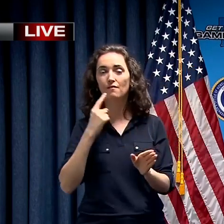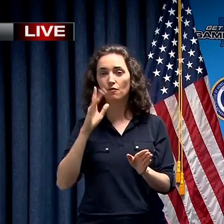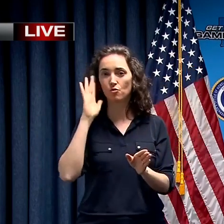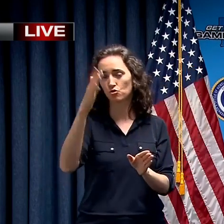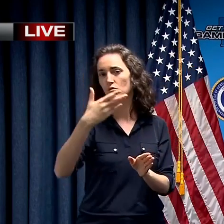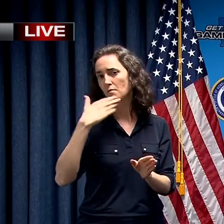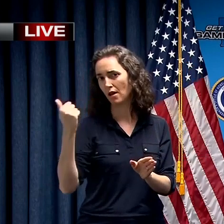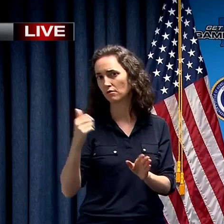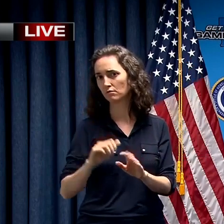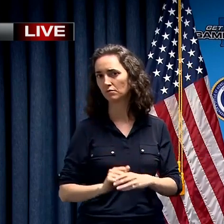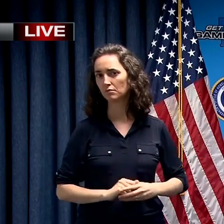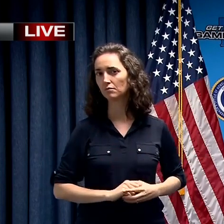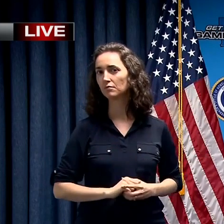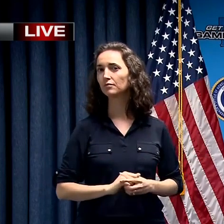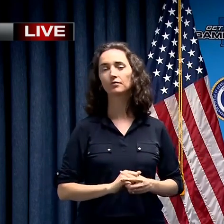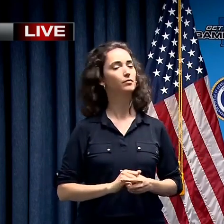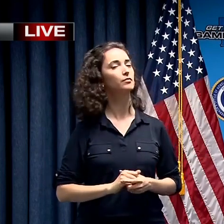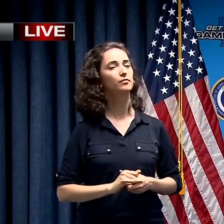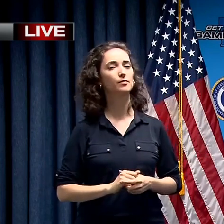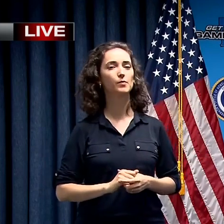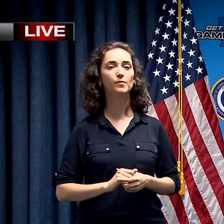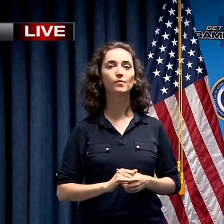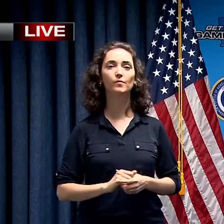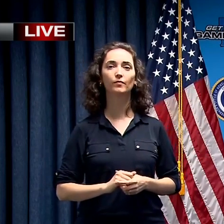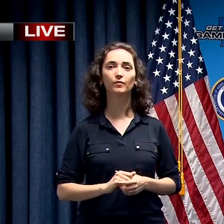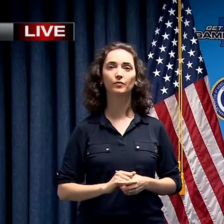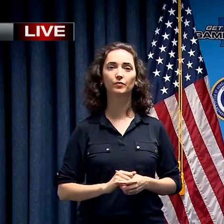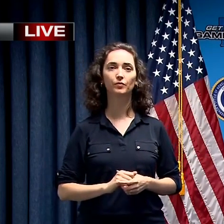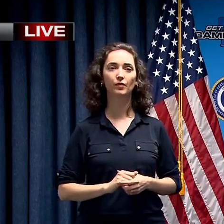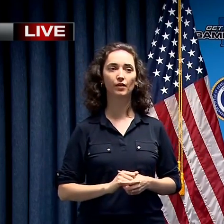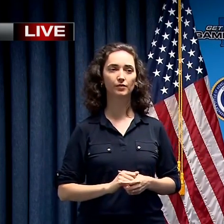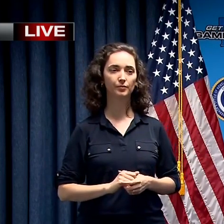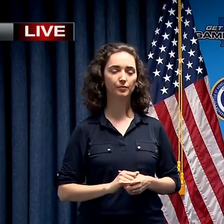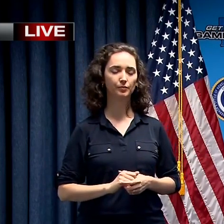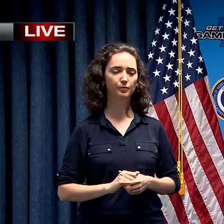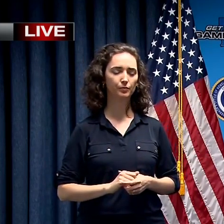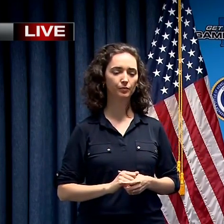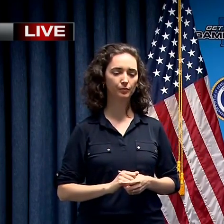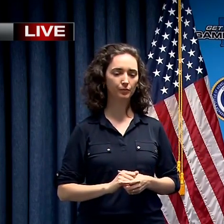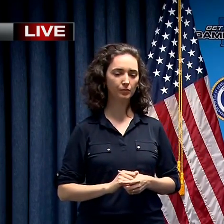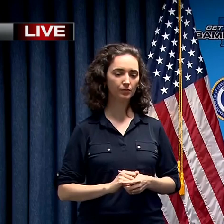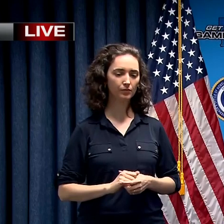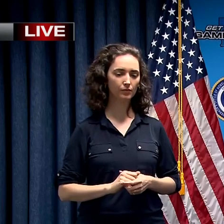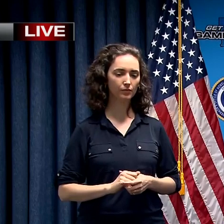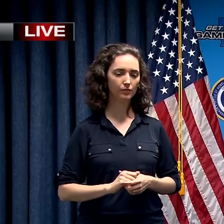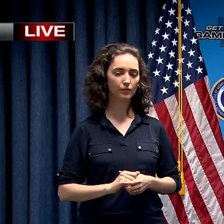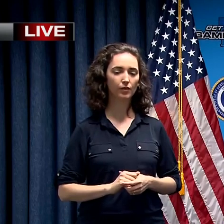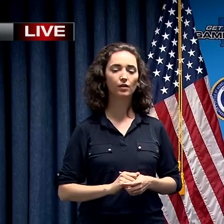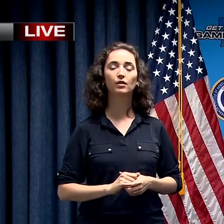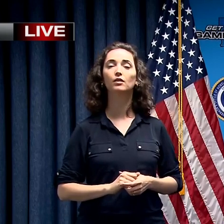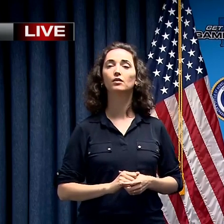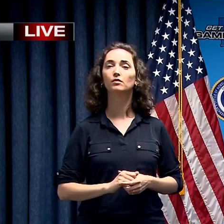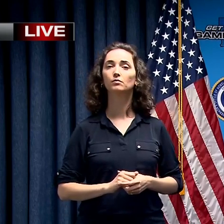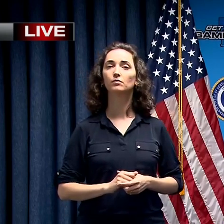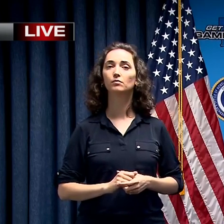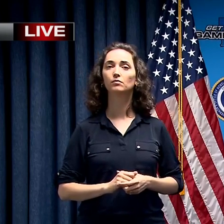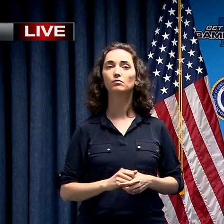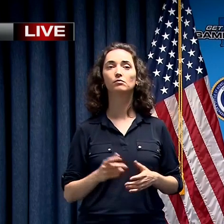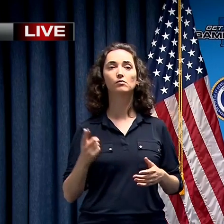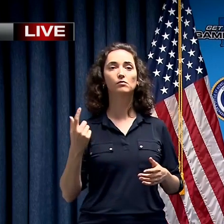There are interesting new tools and dashboards that are popping up that are trying to capture whether folks are